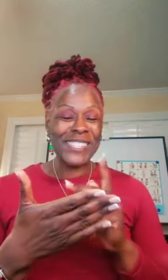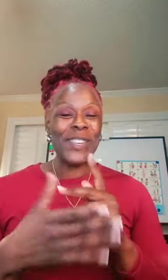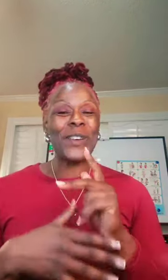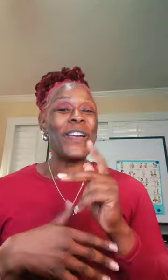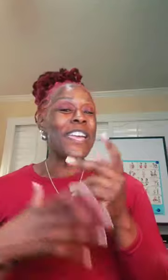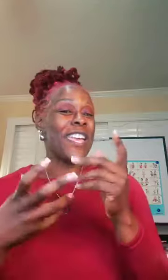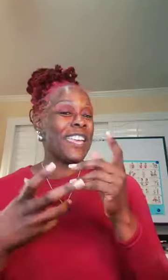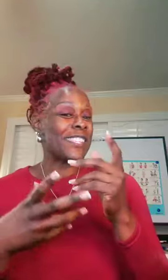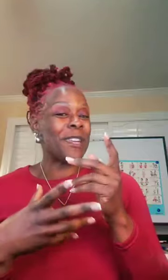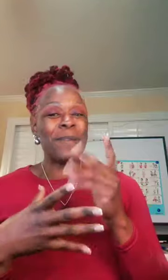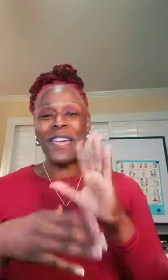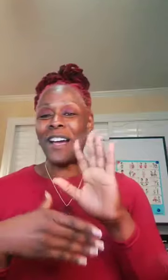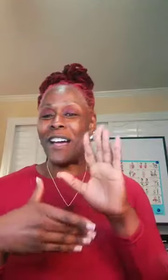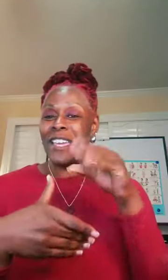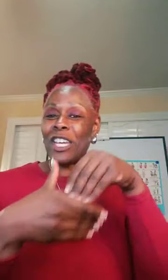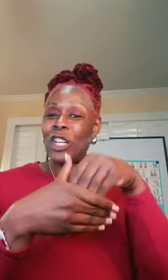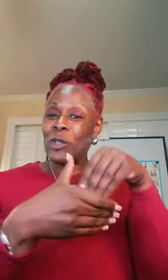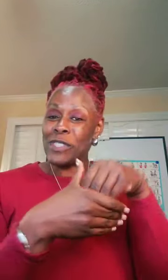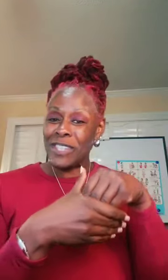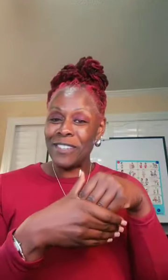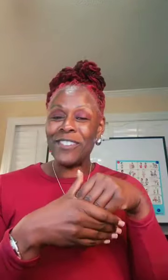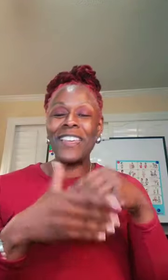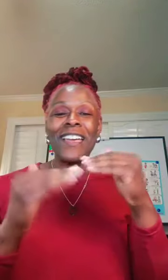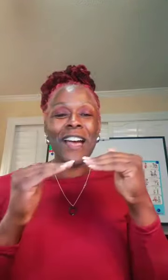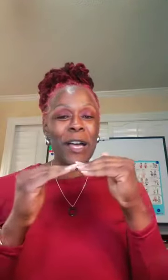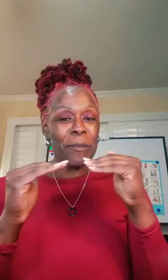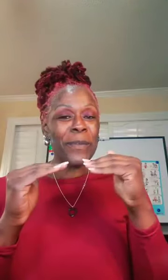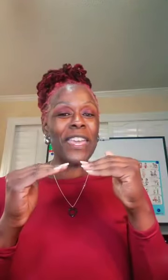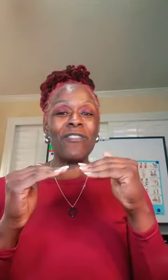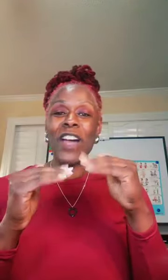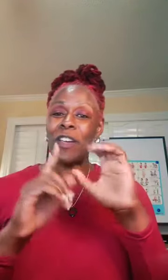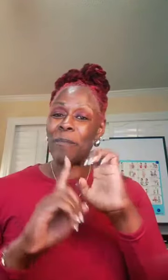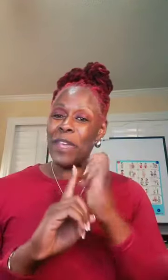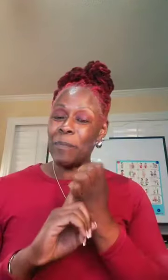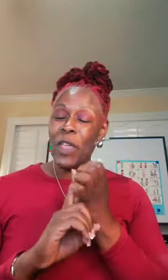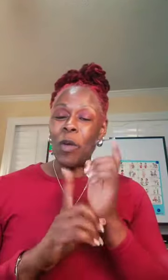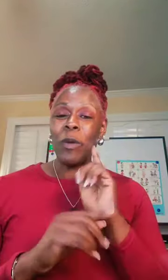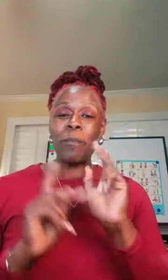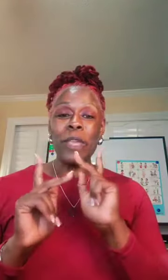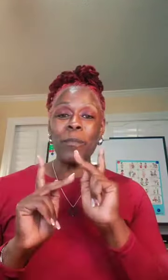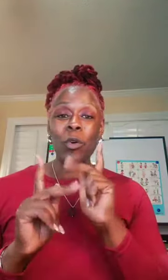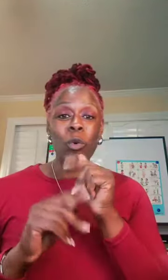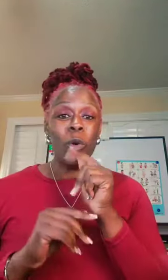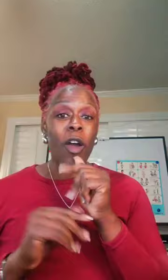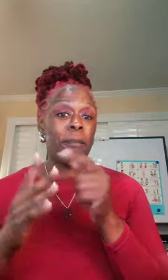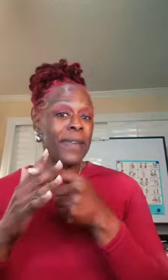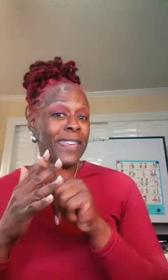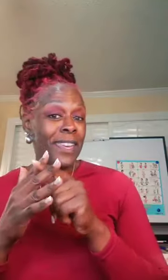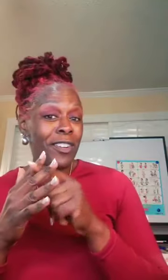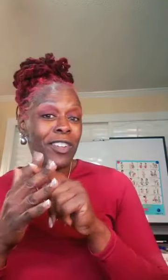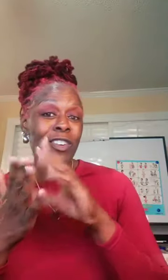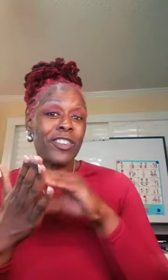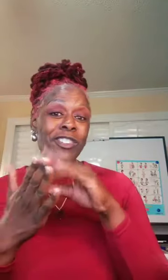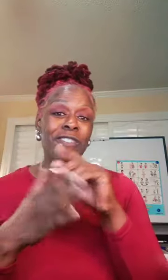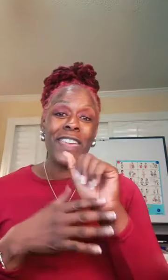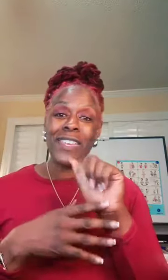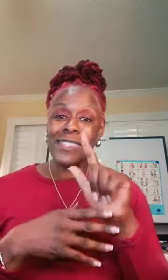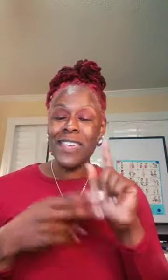So it's going to be an inclusive environment where people who are beginner learners of